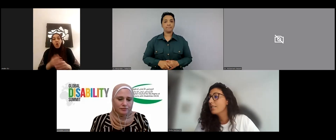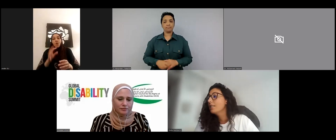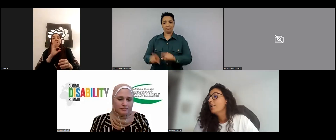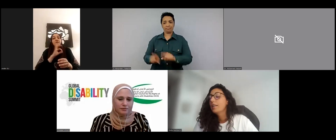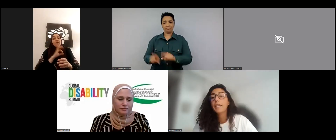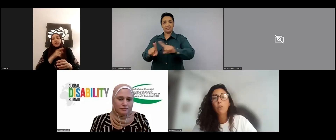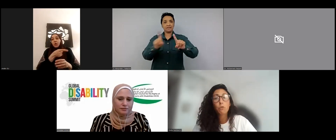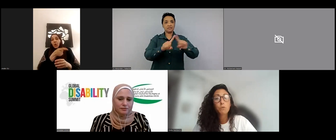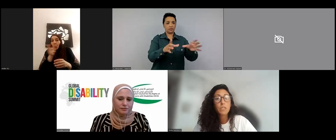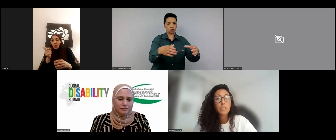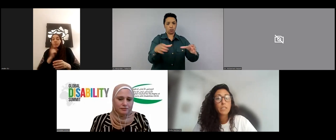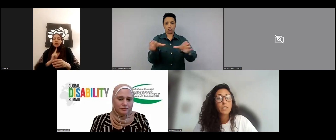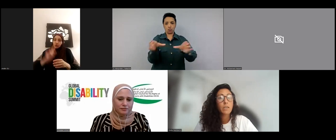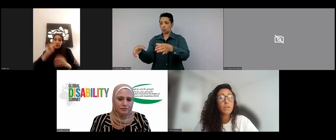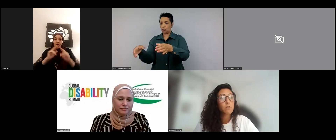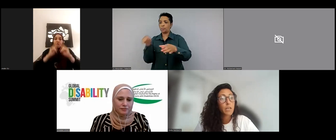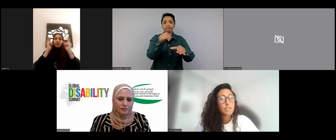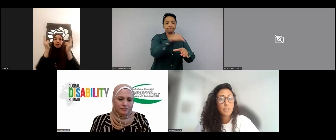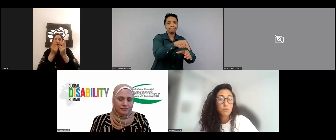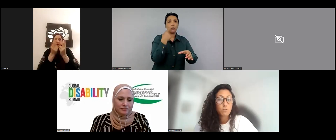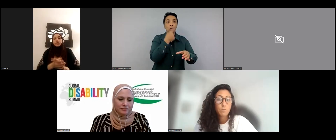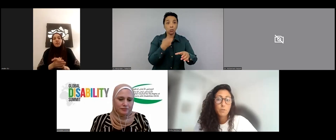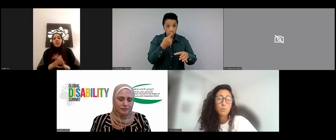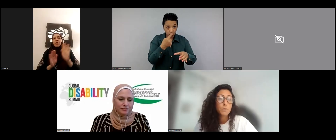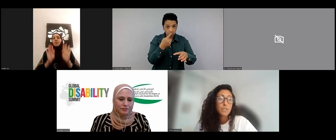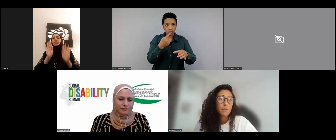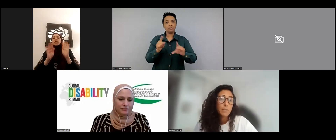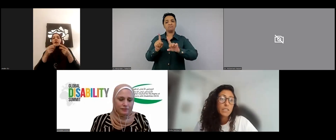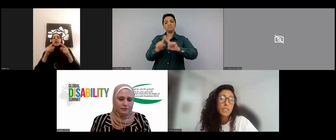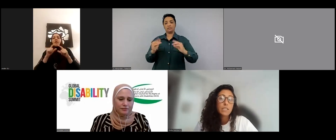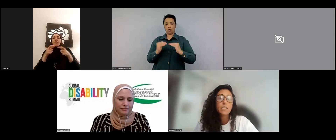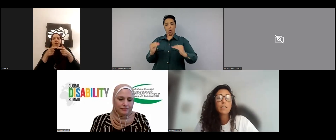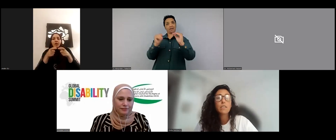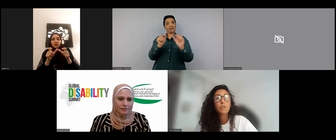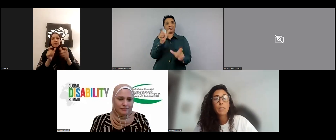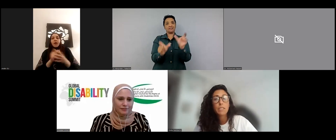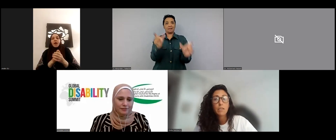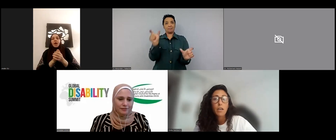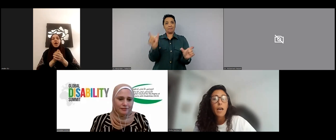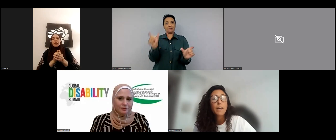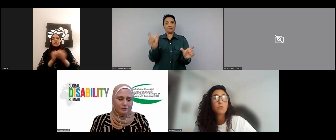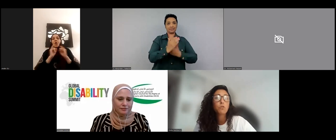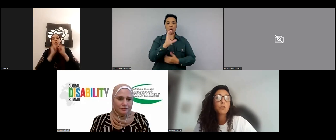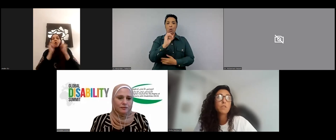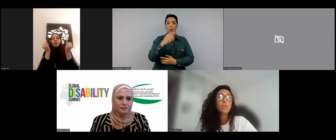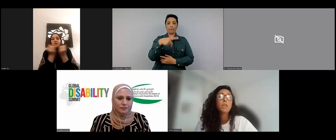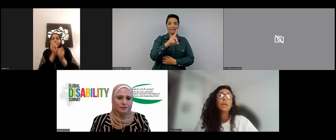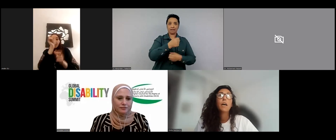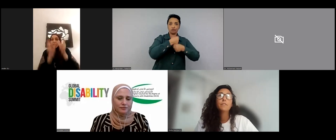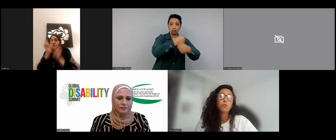events included organizations of persons with disabilities, humanitarian